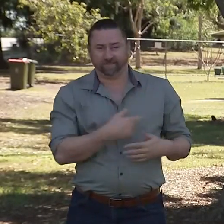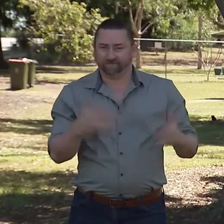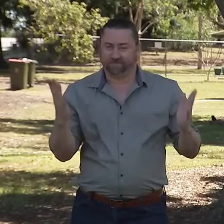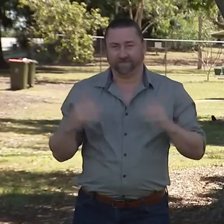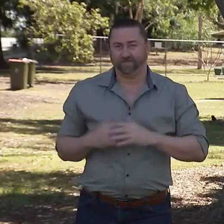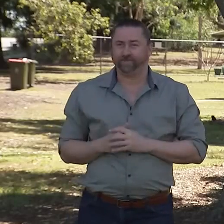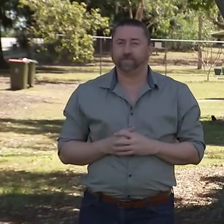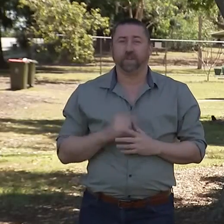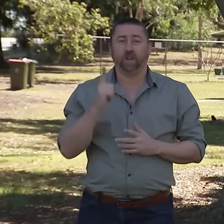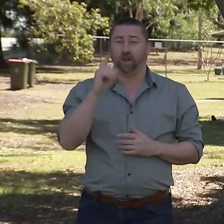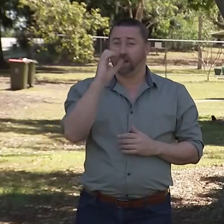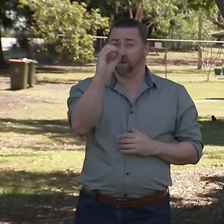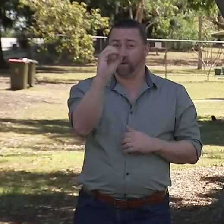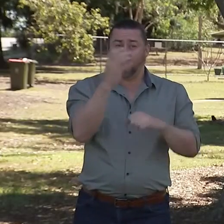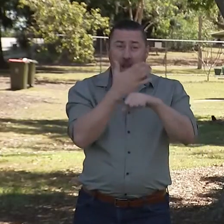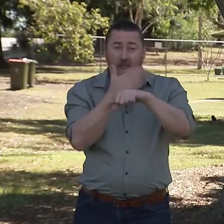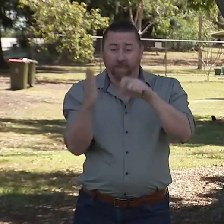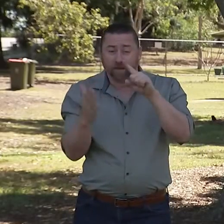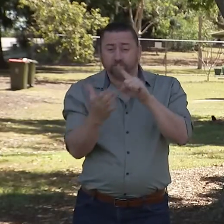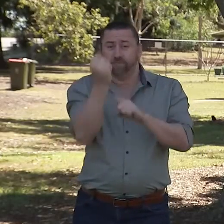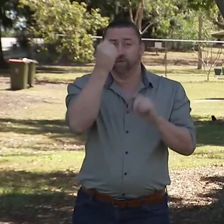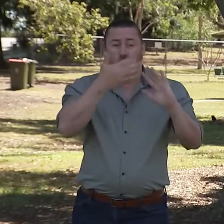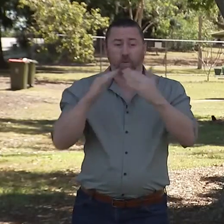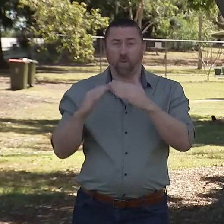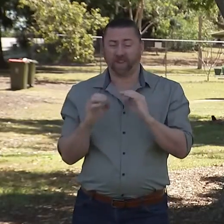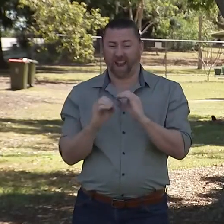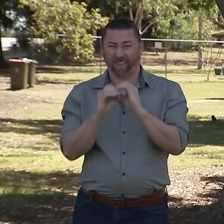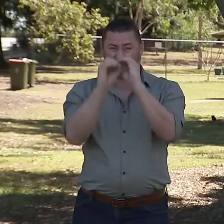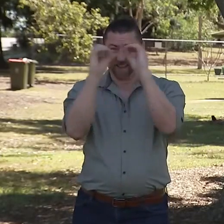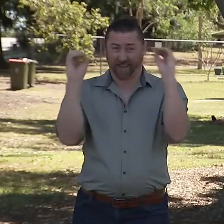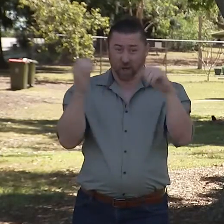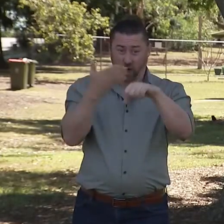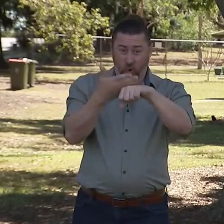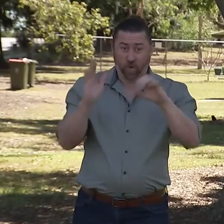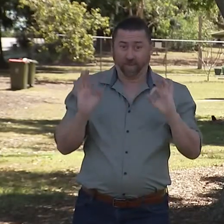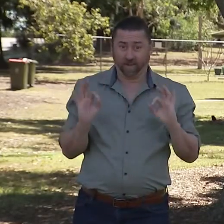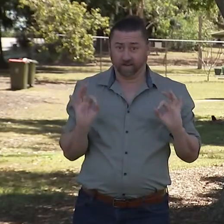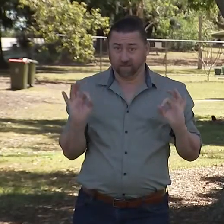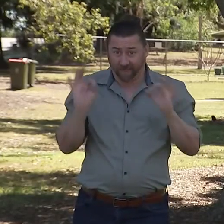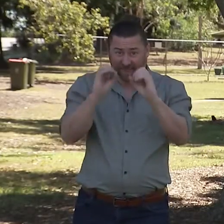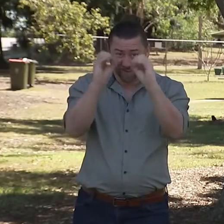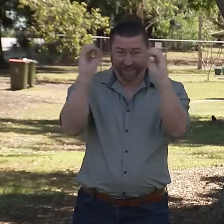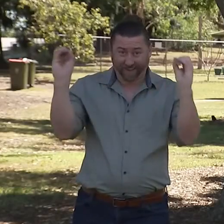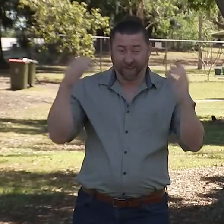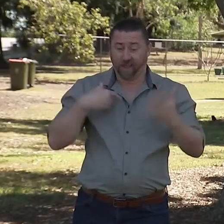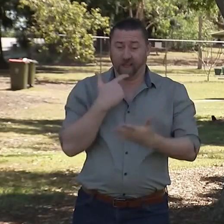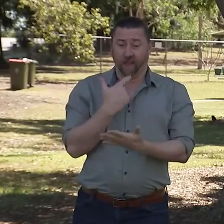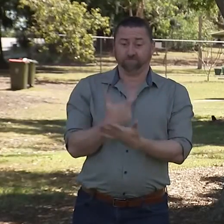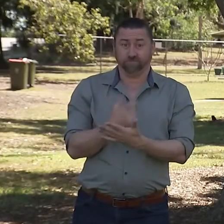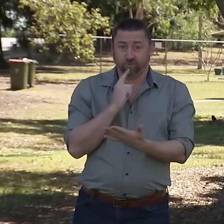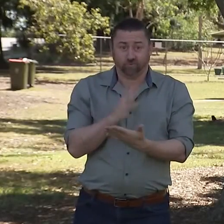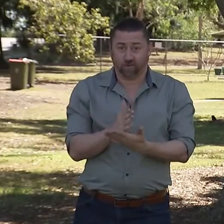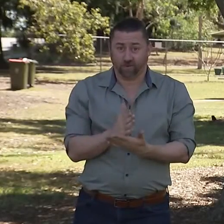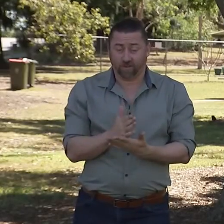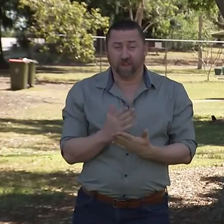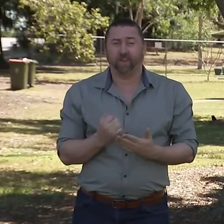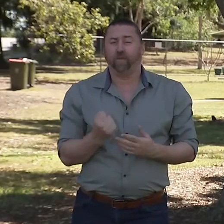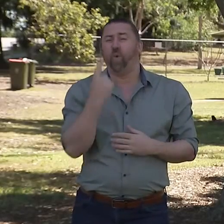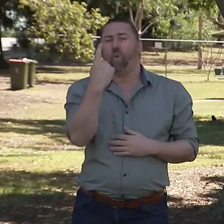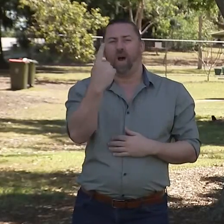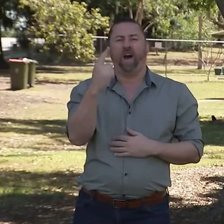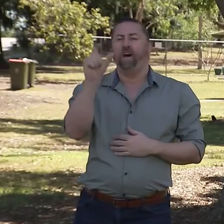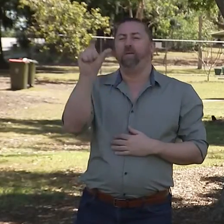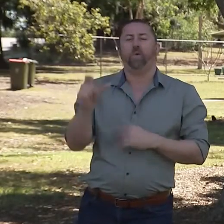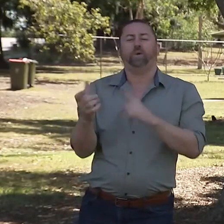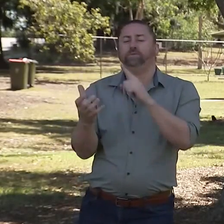report that we have 0 community cases. That is just outstanding. We have 1 case in